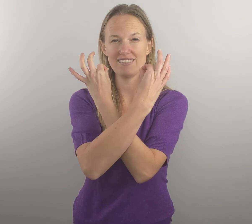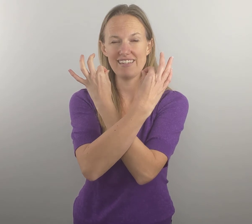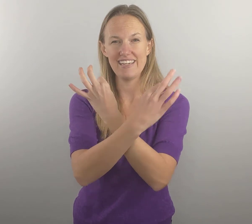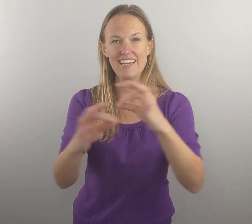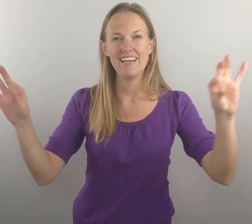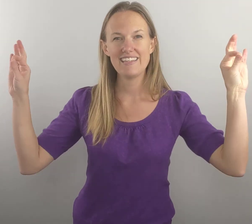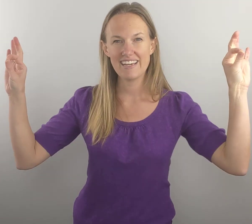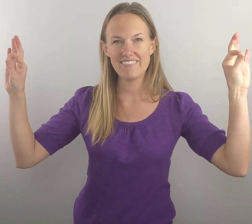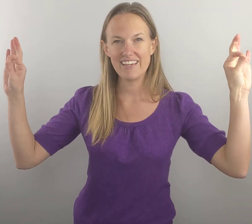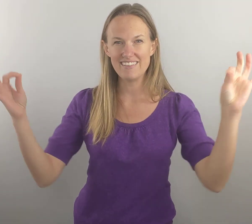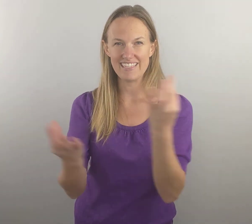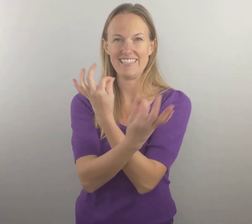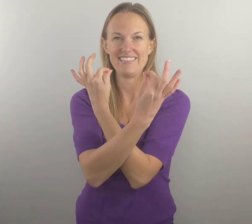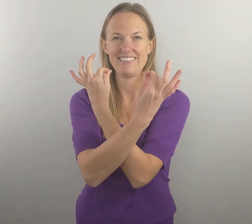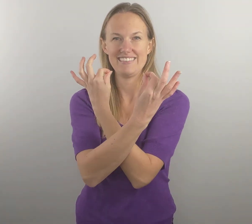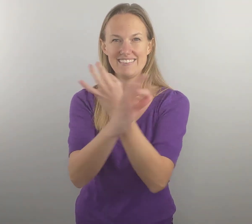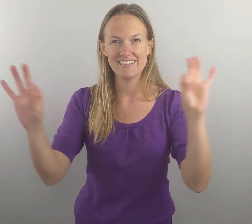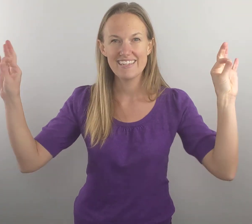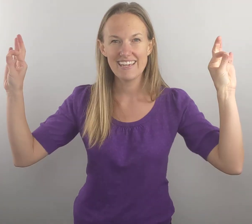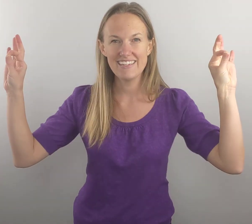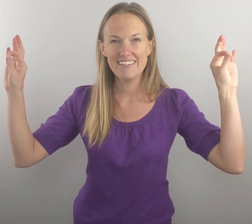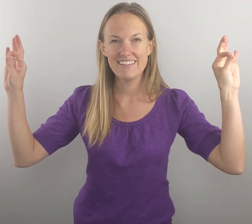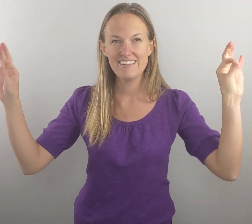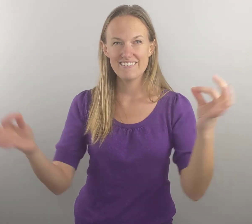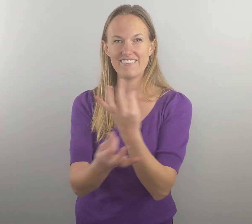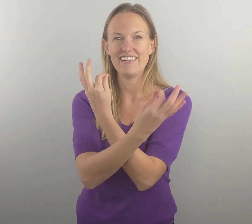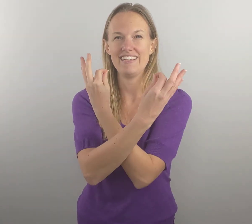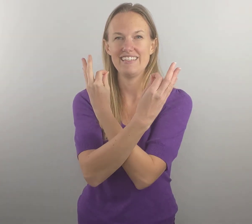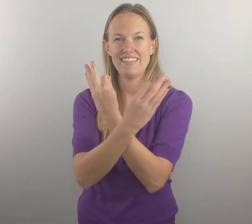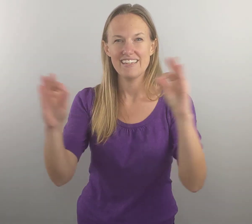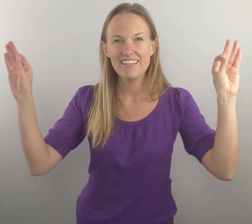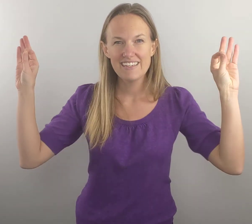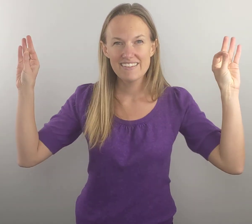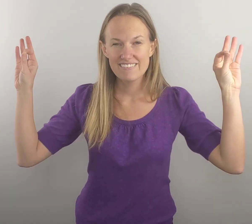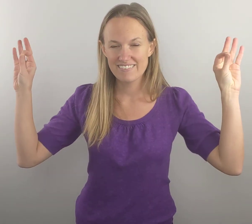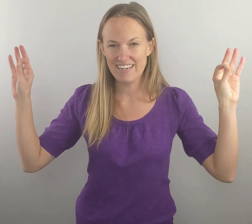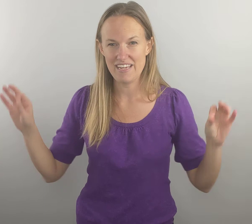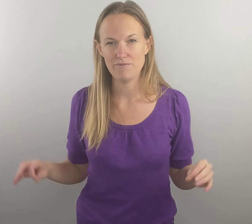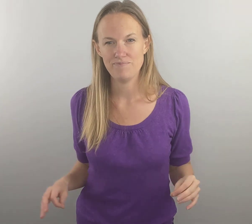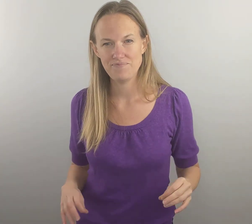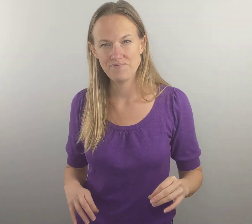and then coming out like this, okay? Free, free.